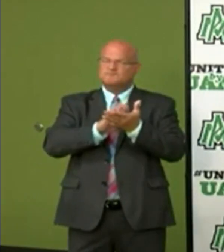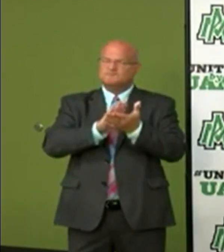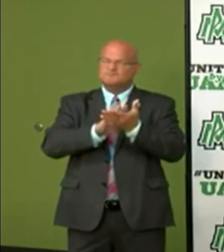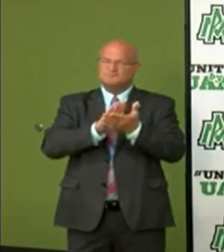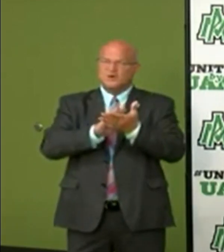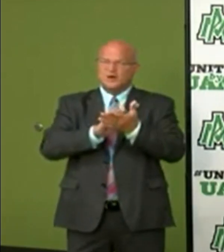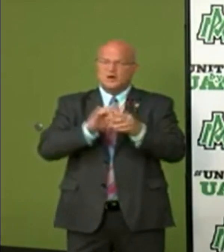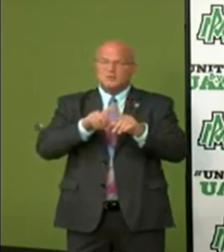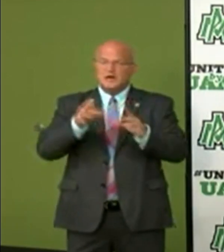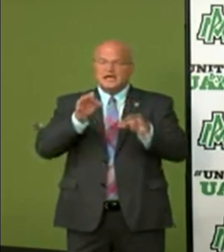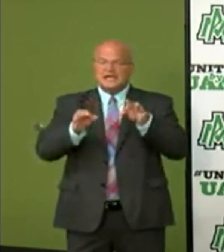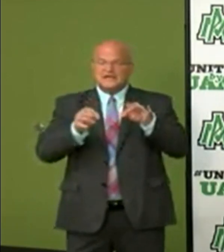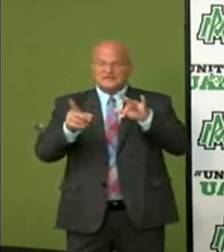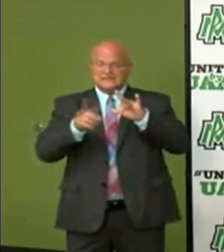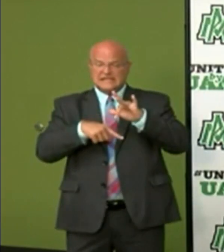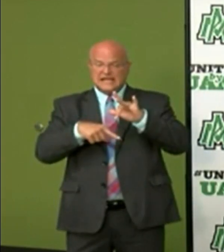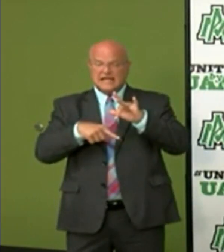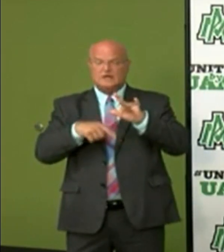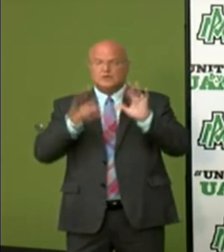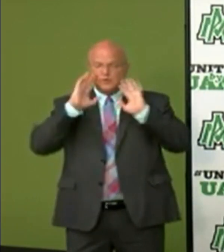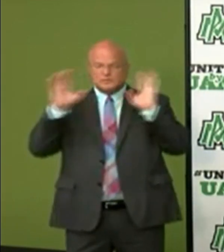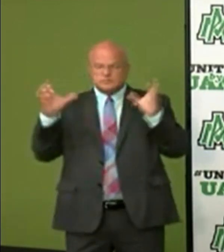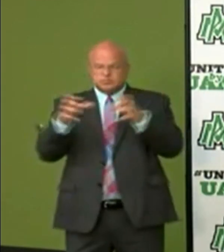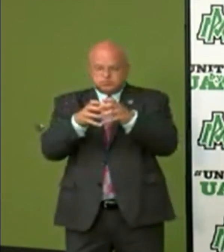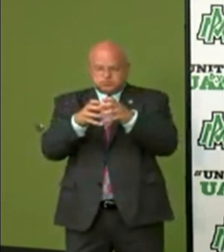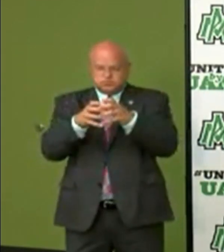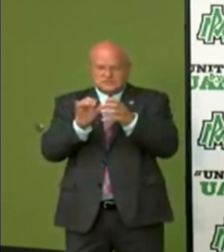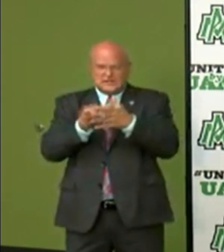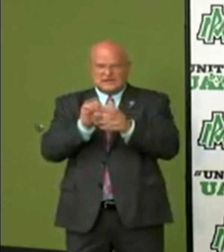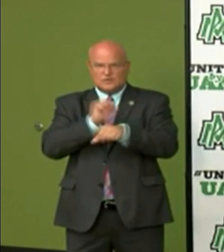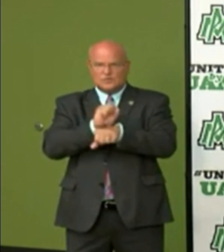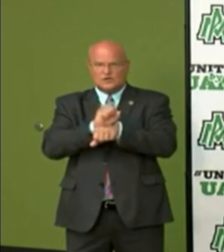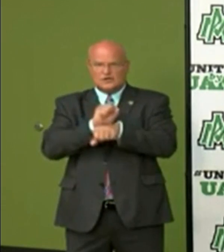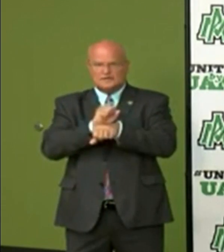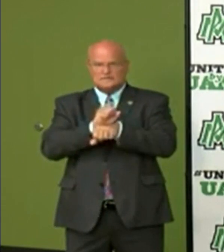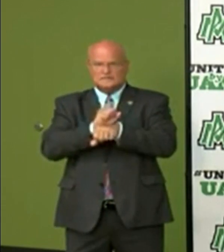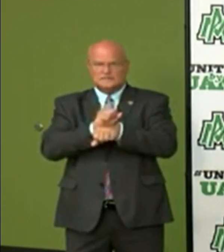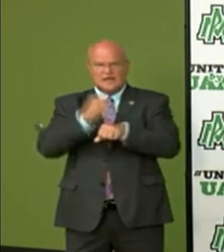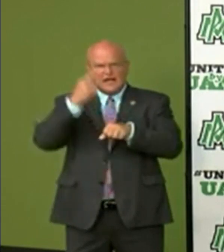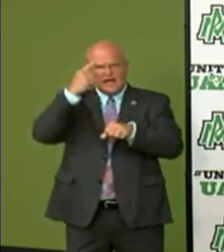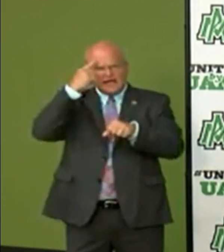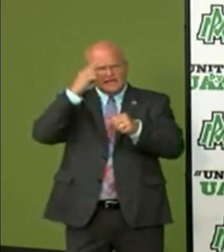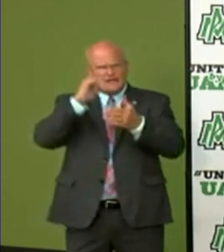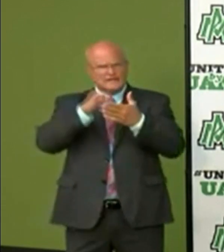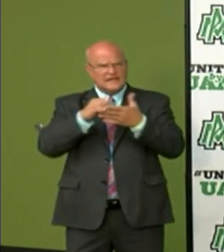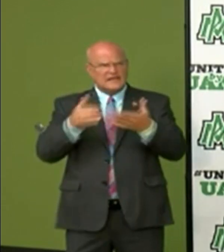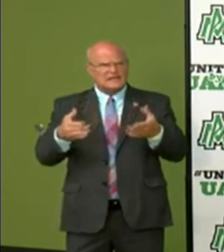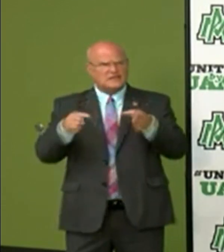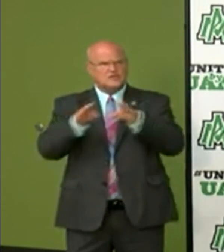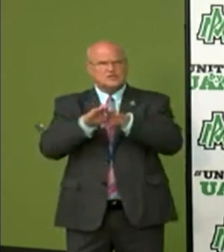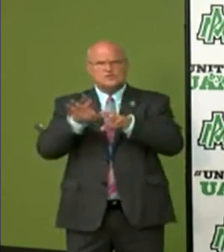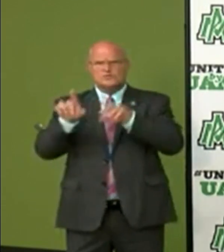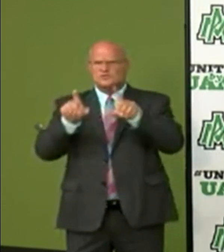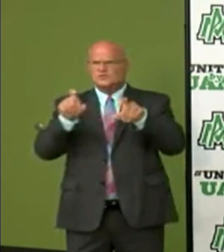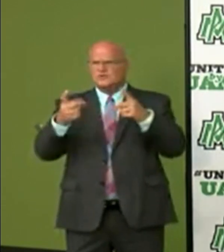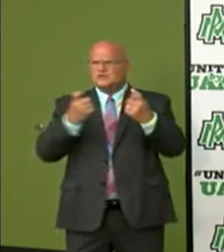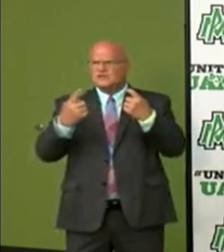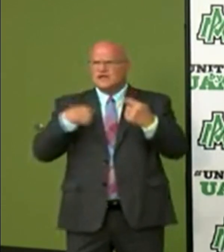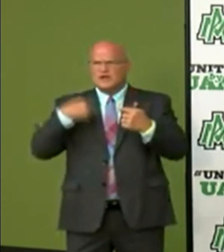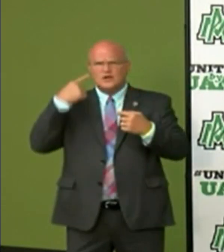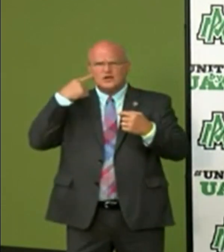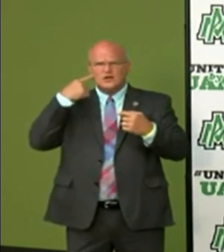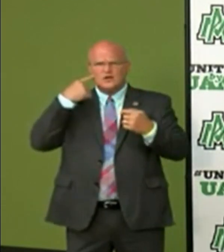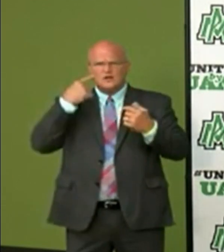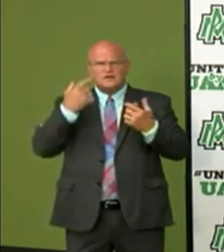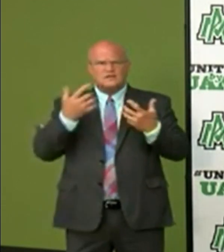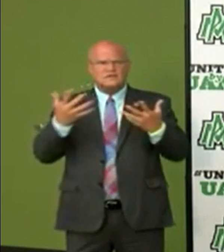there's a gap, we want to be able to close that gap. Is there? I think that concludes the questions unless I